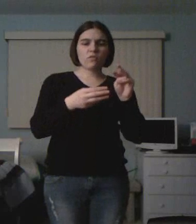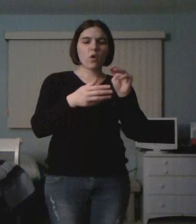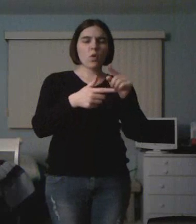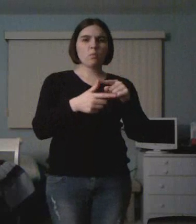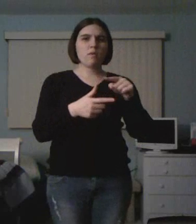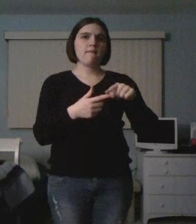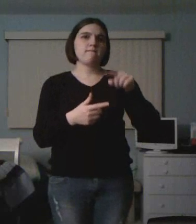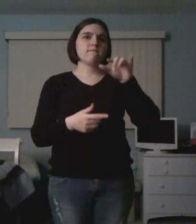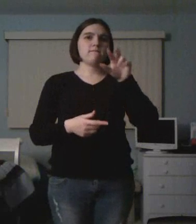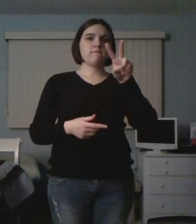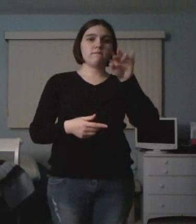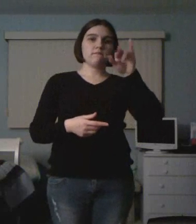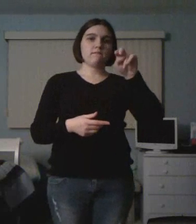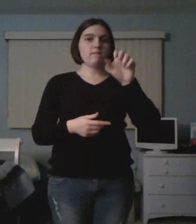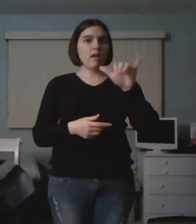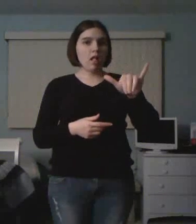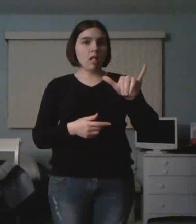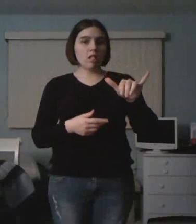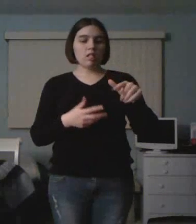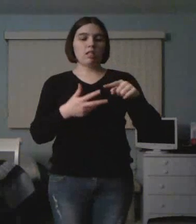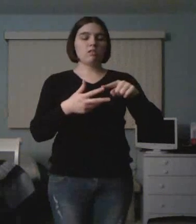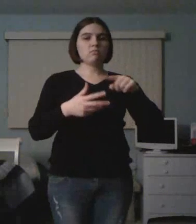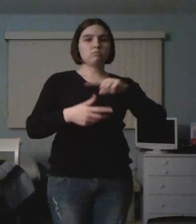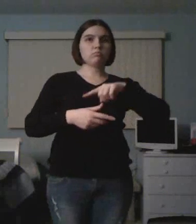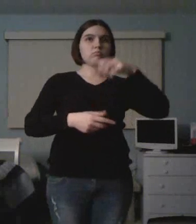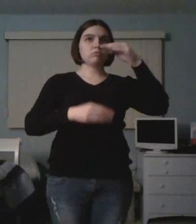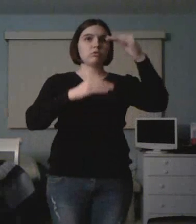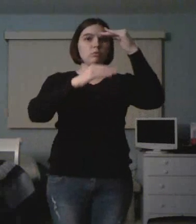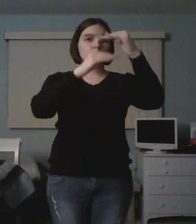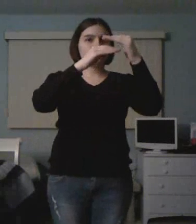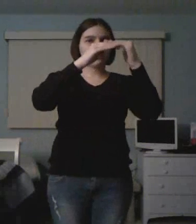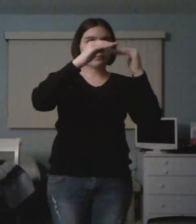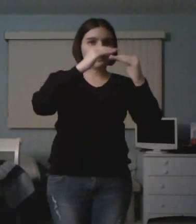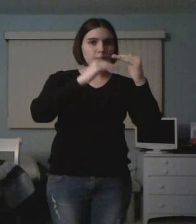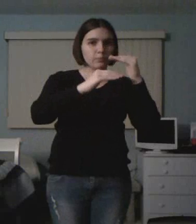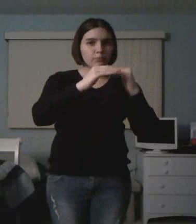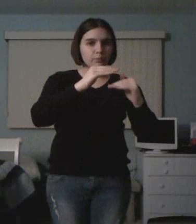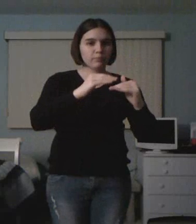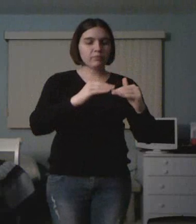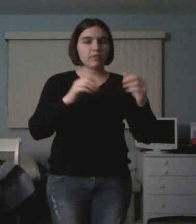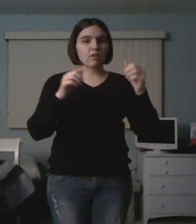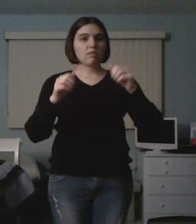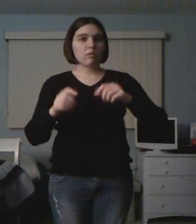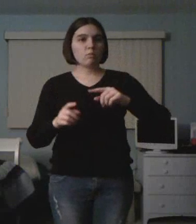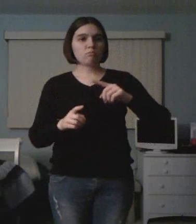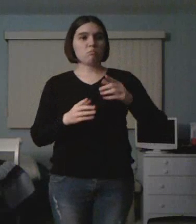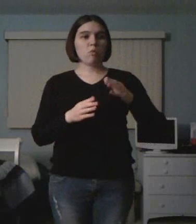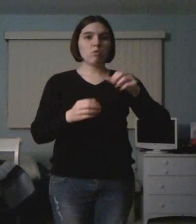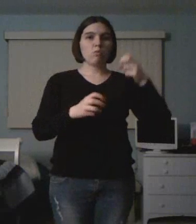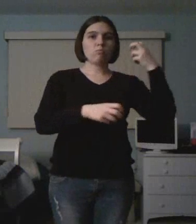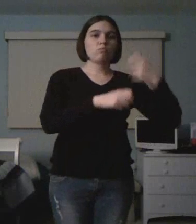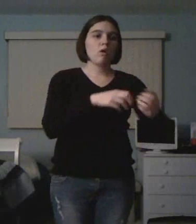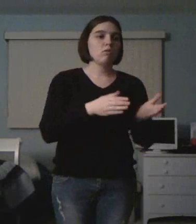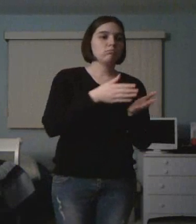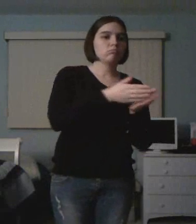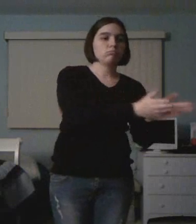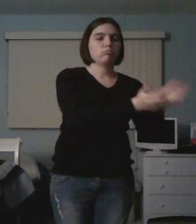several different layers, and it's just bomb-proof. You can bounce it off rocks and drop it, and it's real abrasive